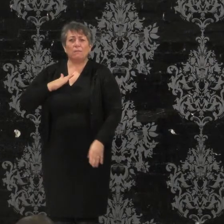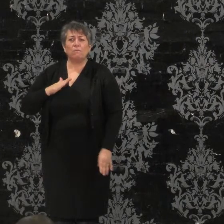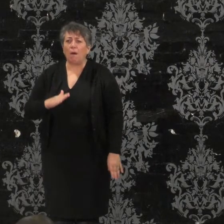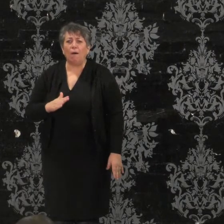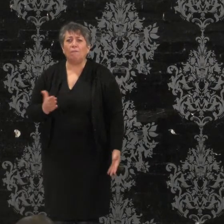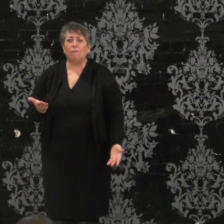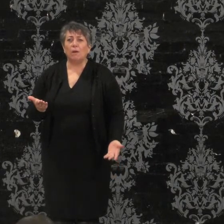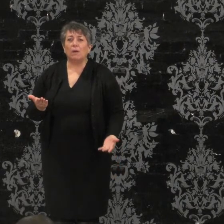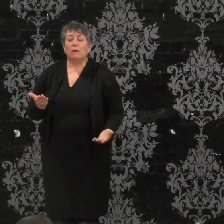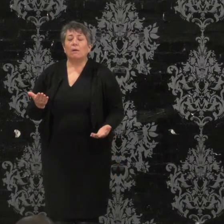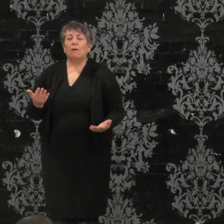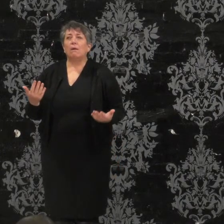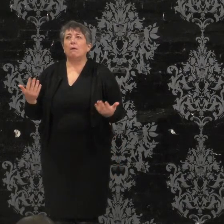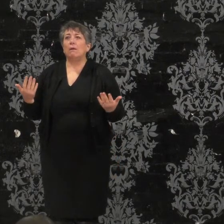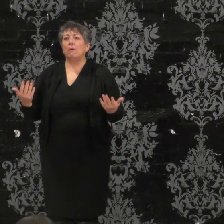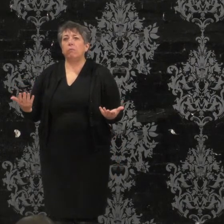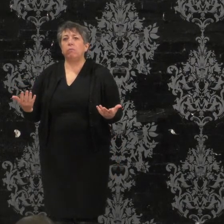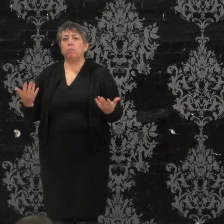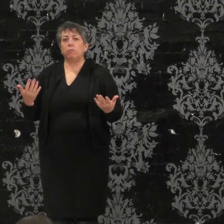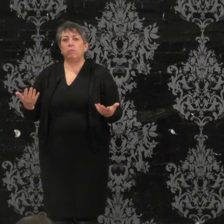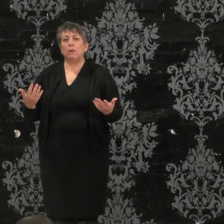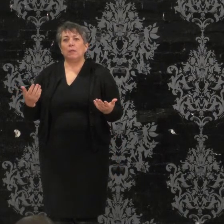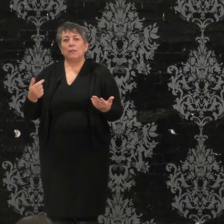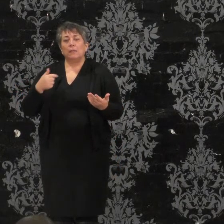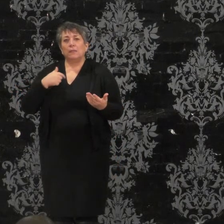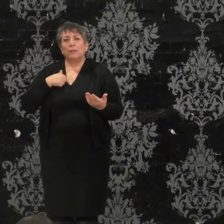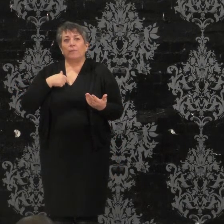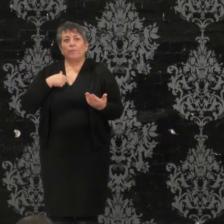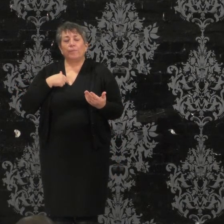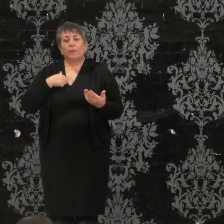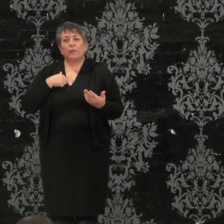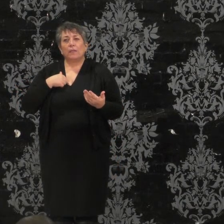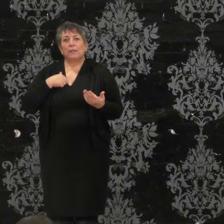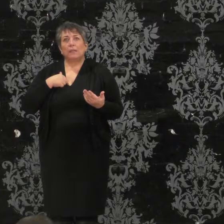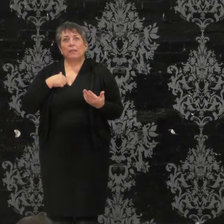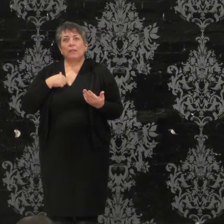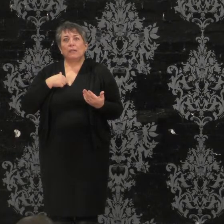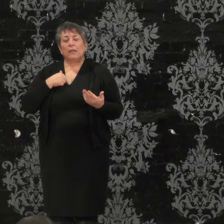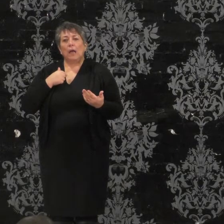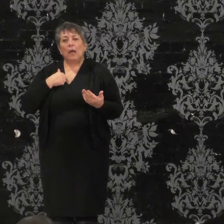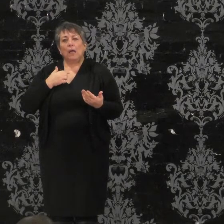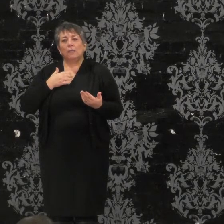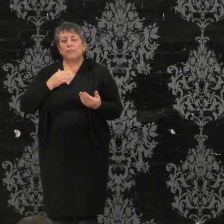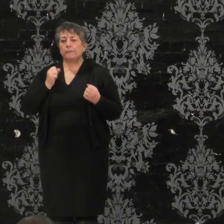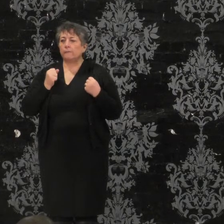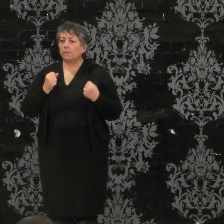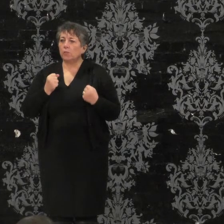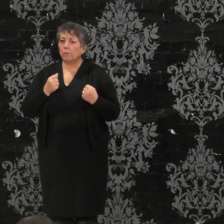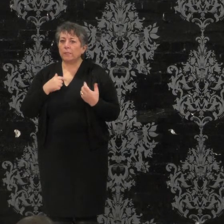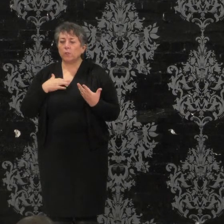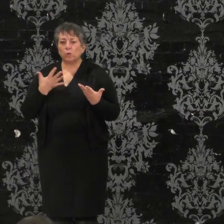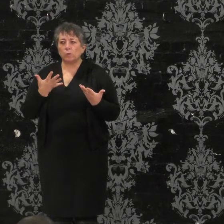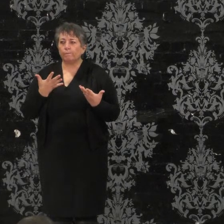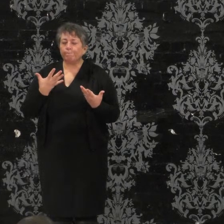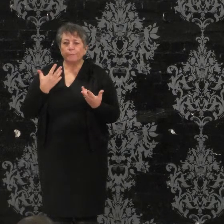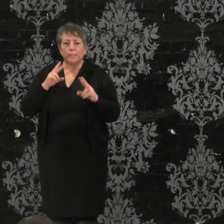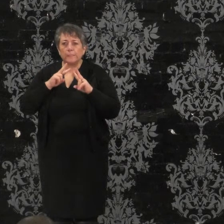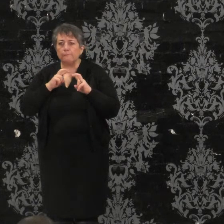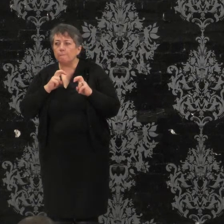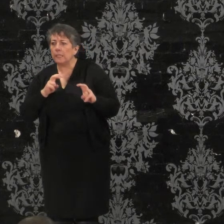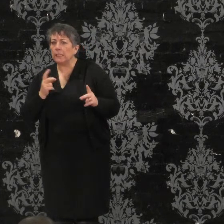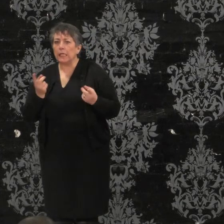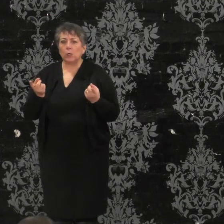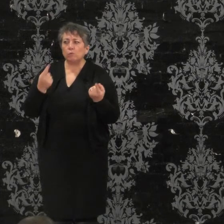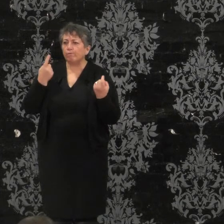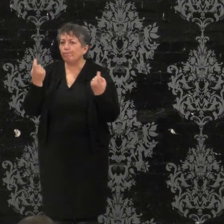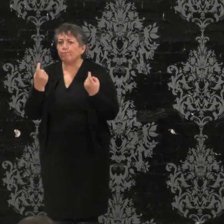him. I was determined to find out more about knife crime. I